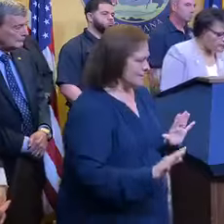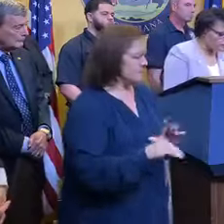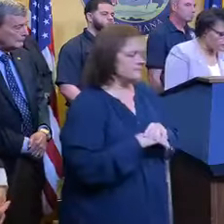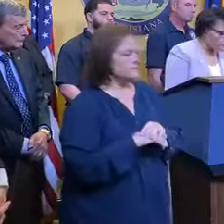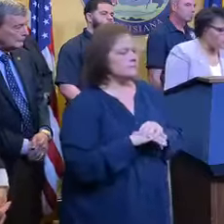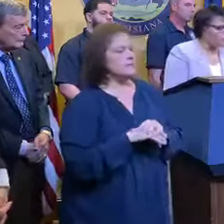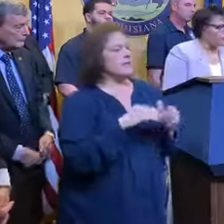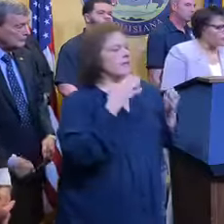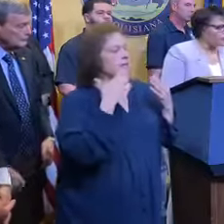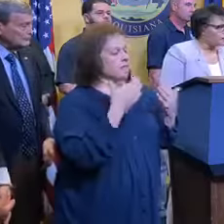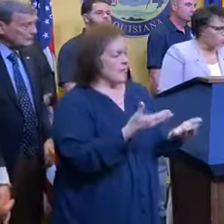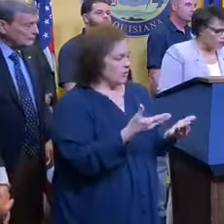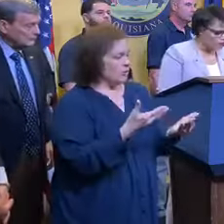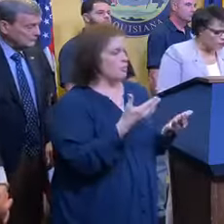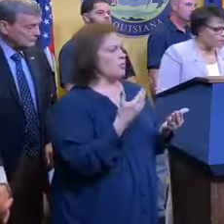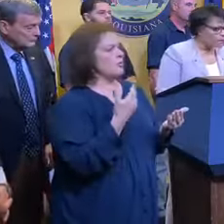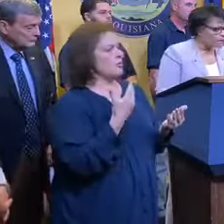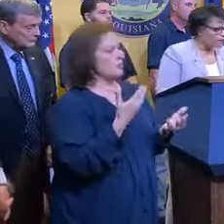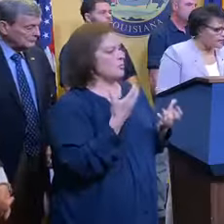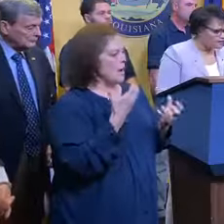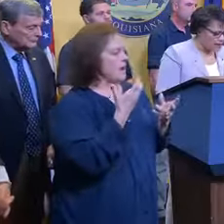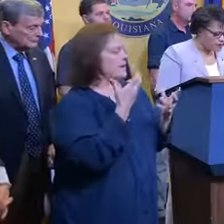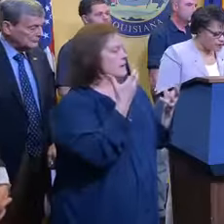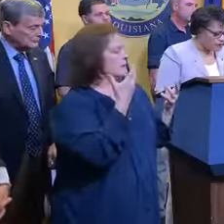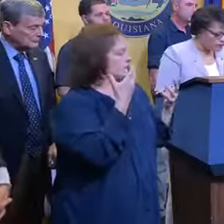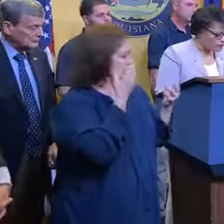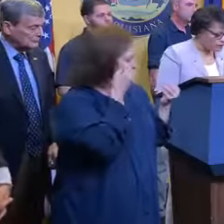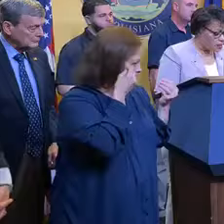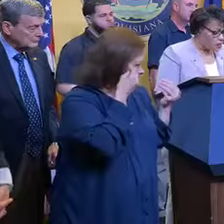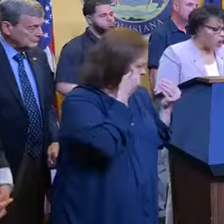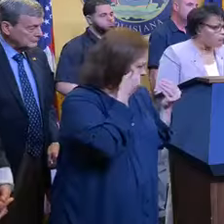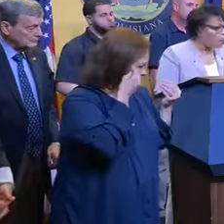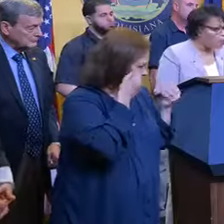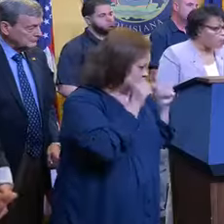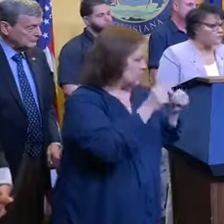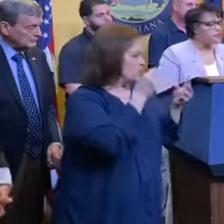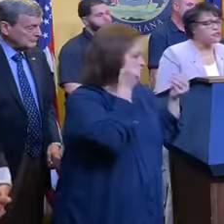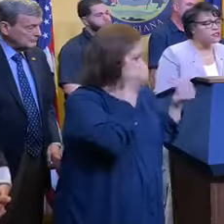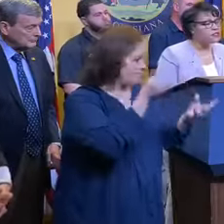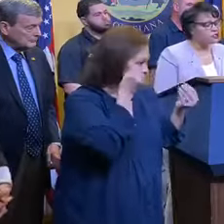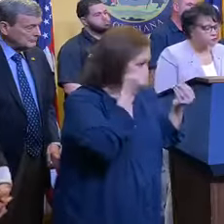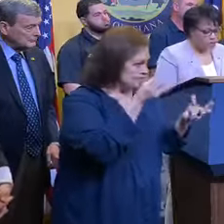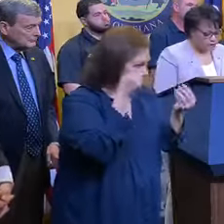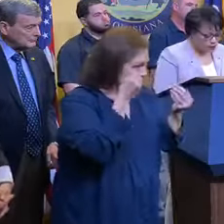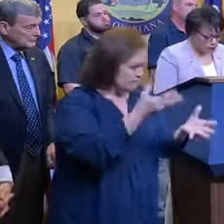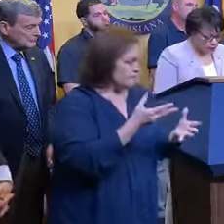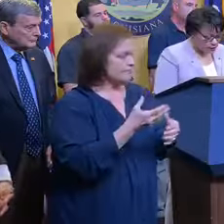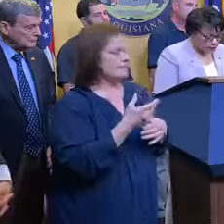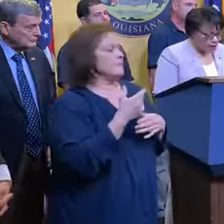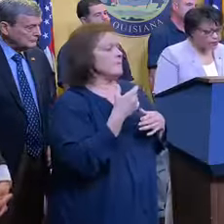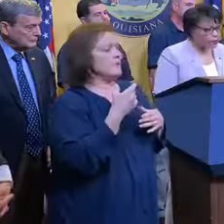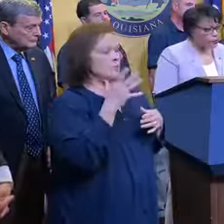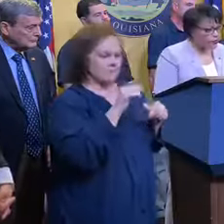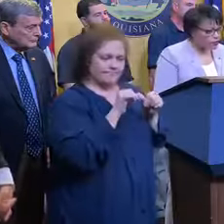So thank you so much again. We will keep you updated as we learn more. This continues to be a